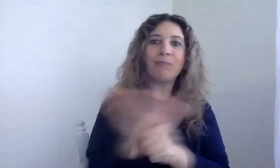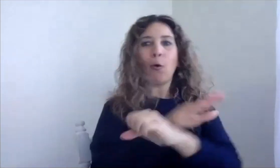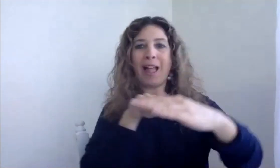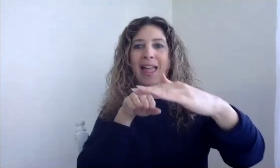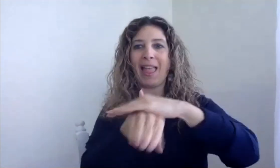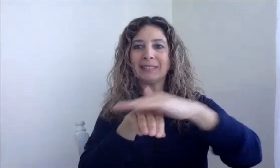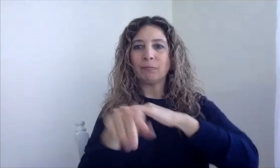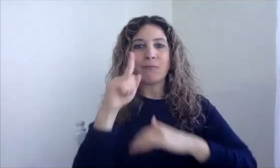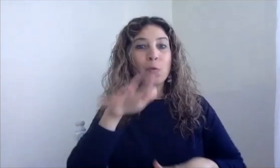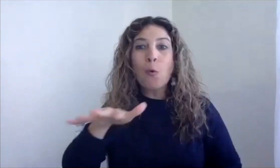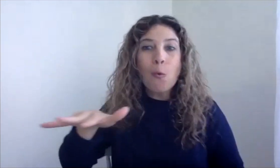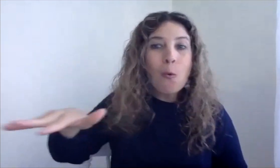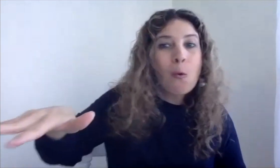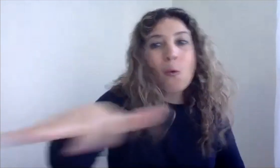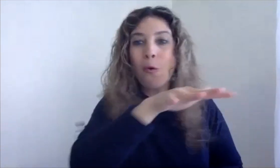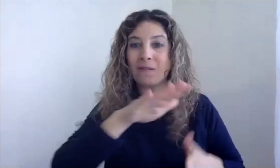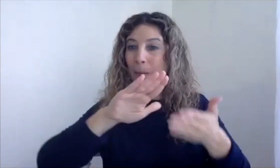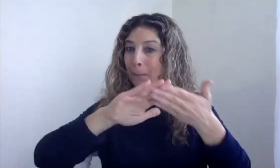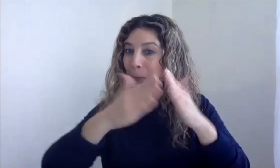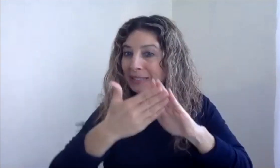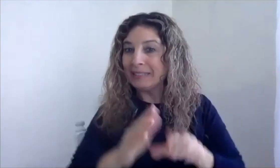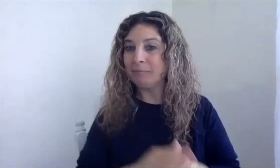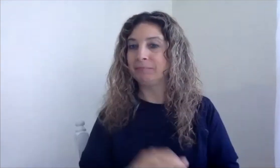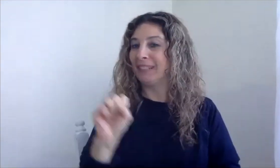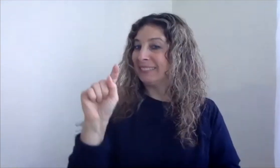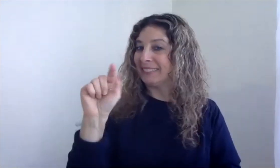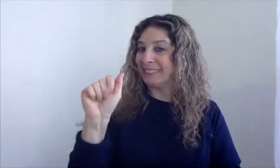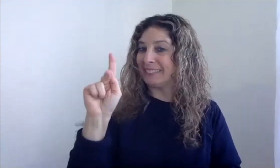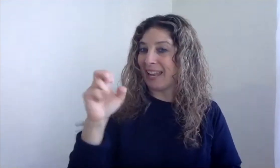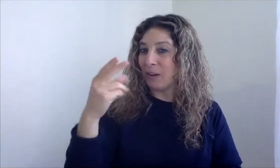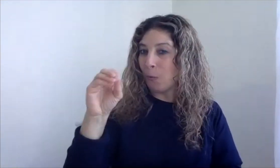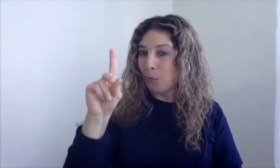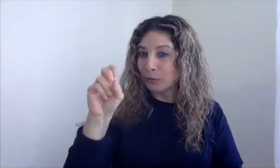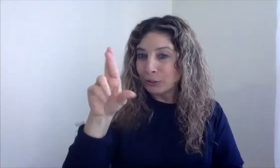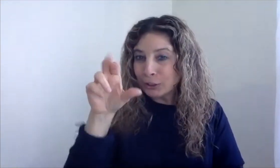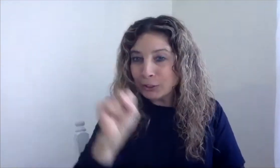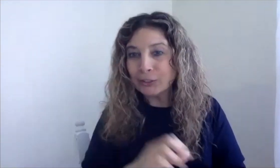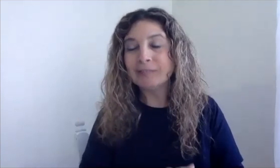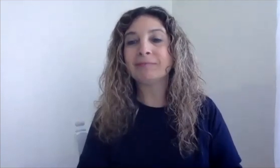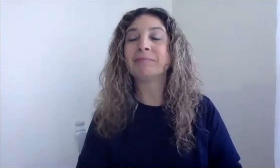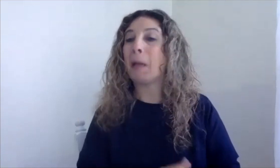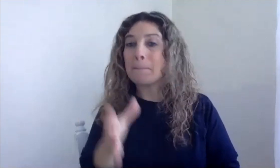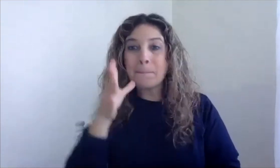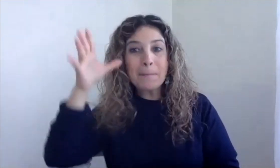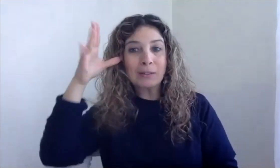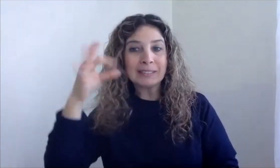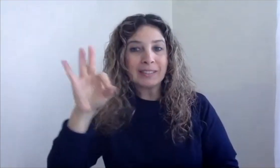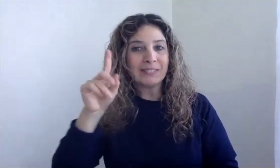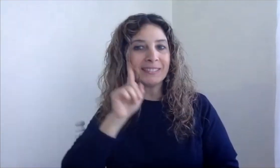in Spanish, as well as closed caption this post, so that any and all stakeholders can have